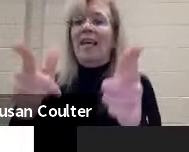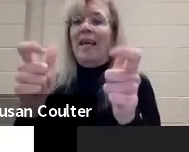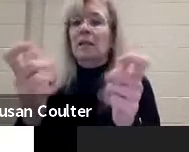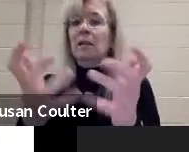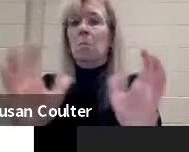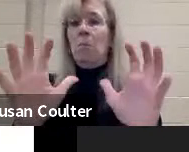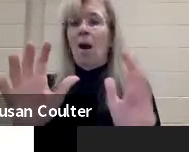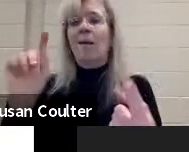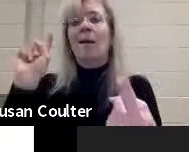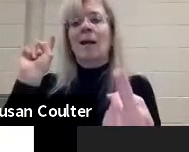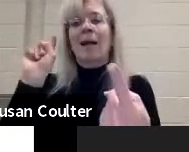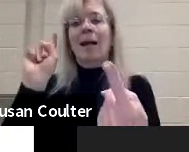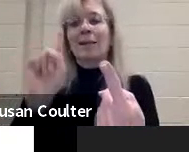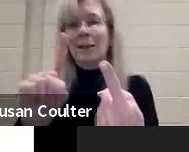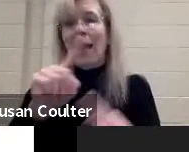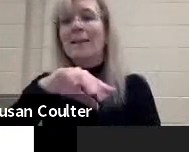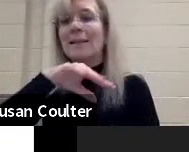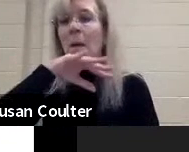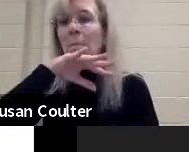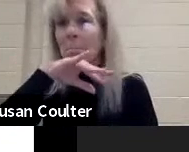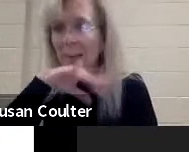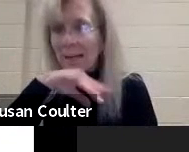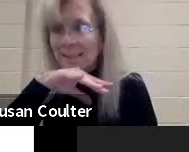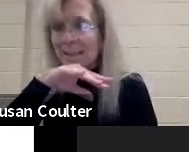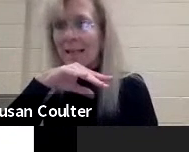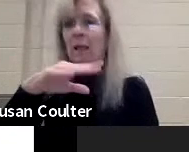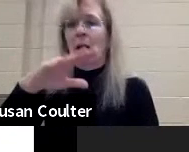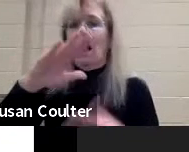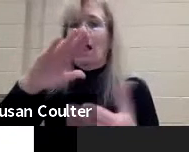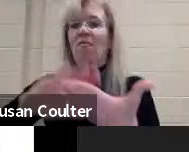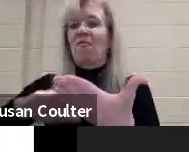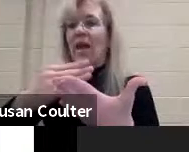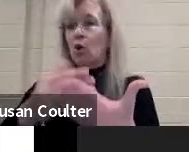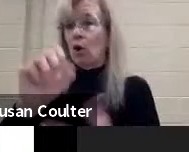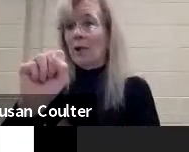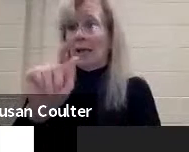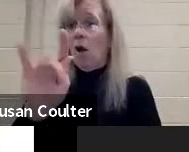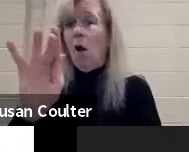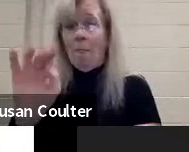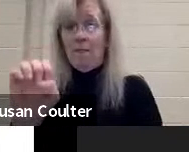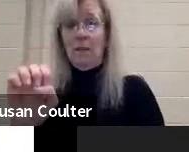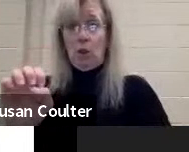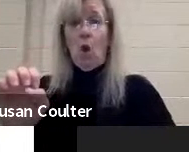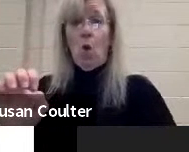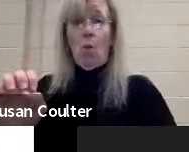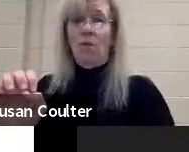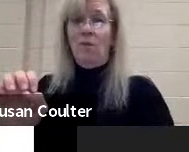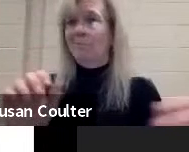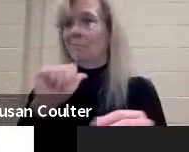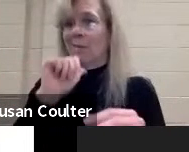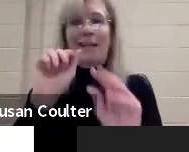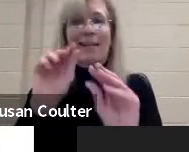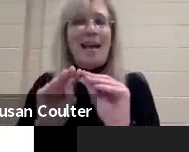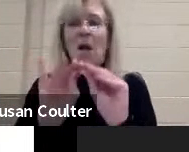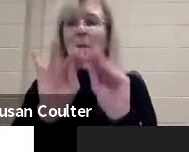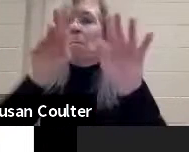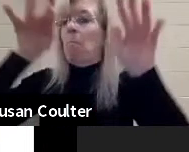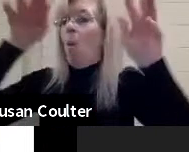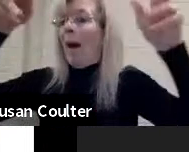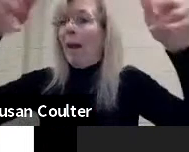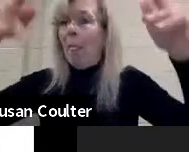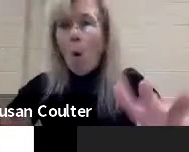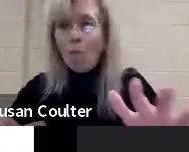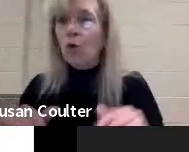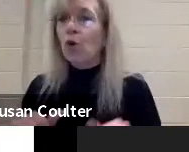the Instant Pot is less messy than cooking on the stove. It